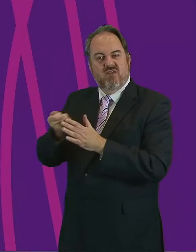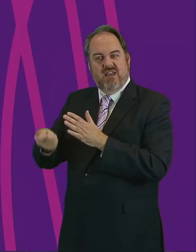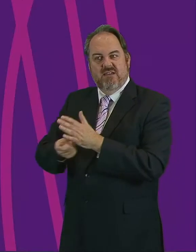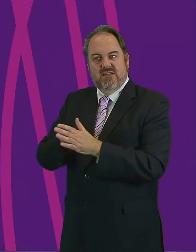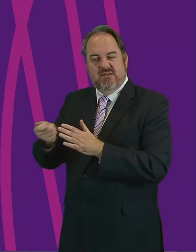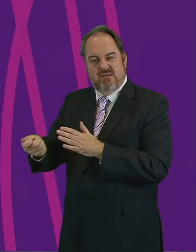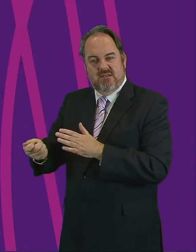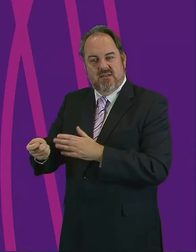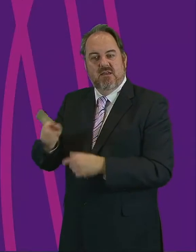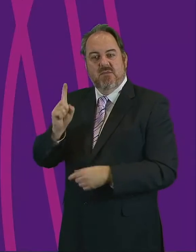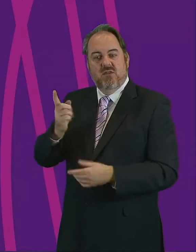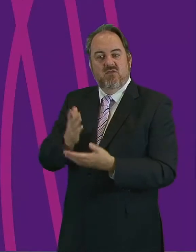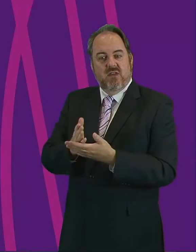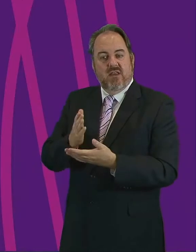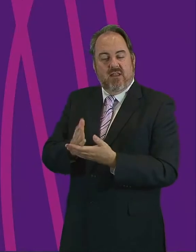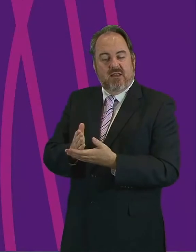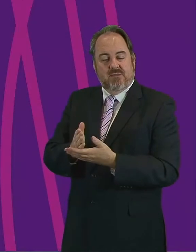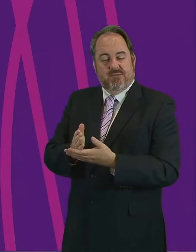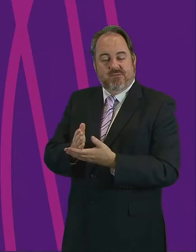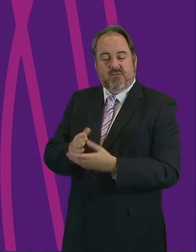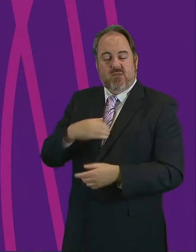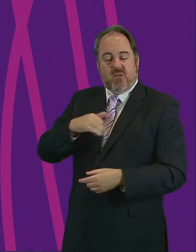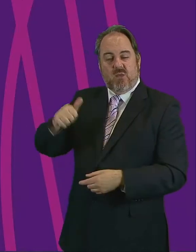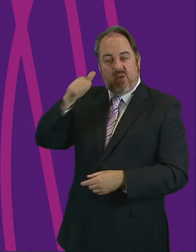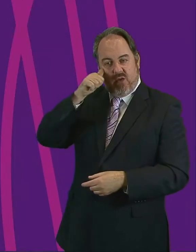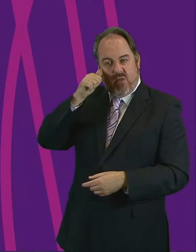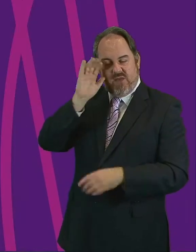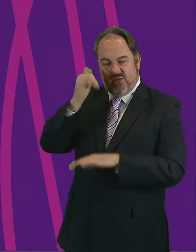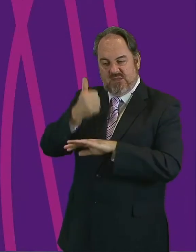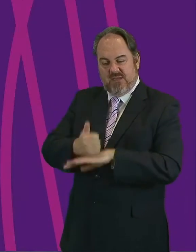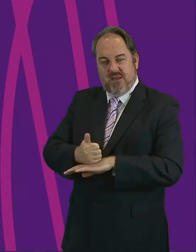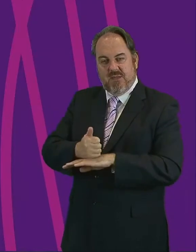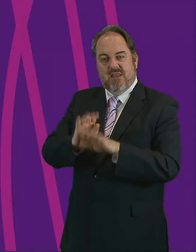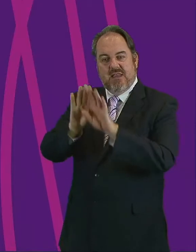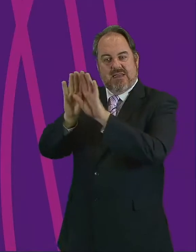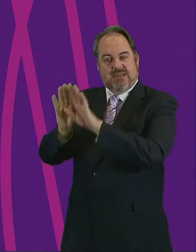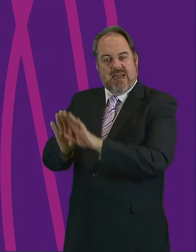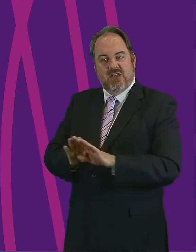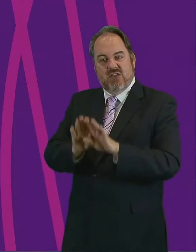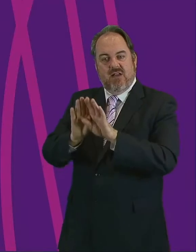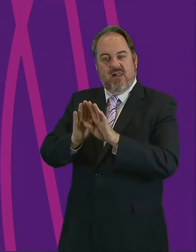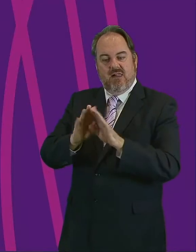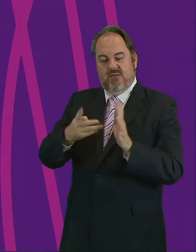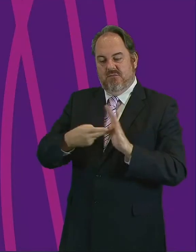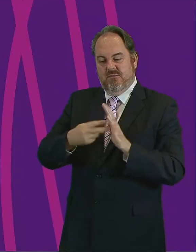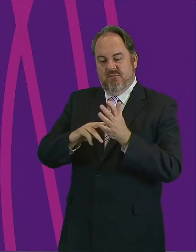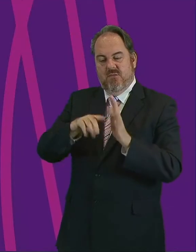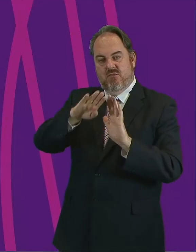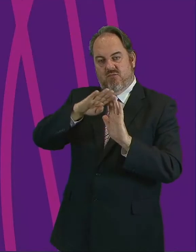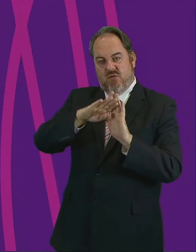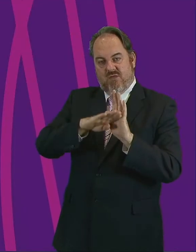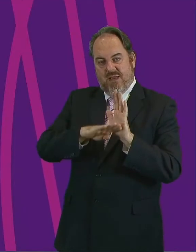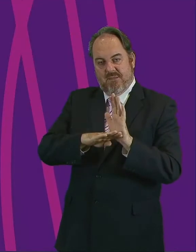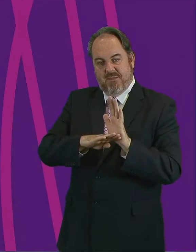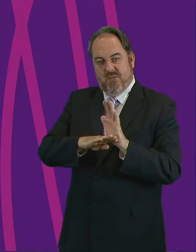agree, as part of looking at that we need a national house build programme for Scotland that will bring about